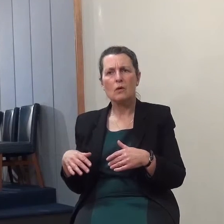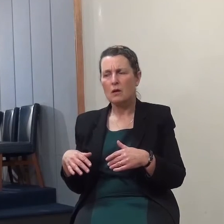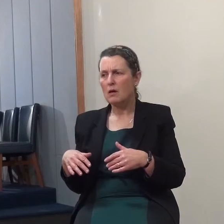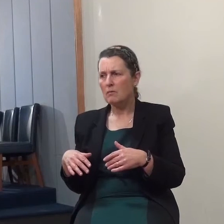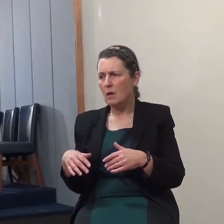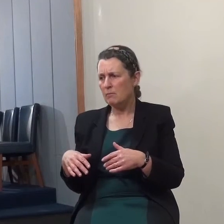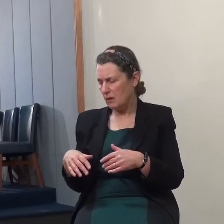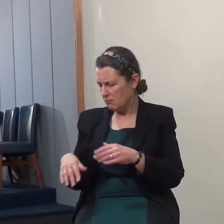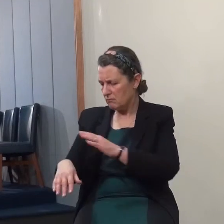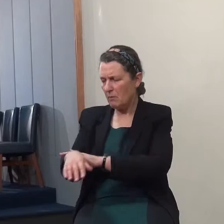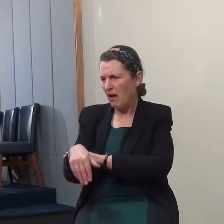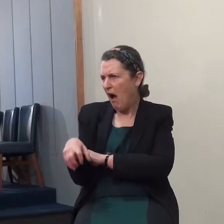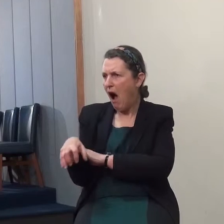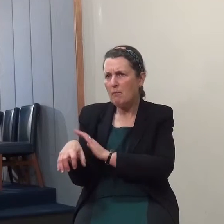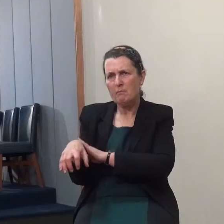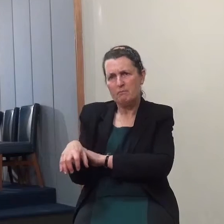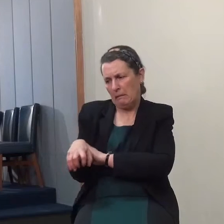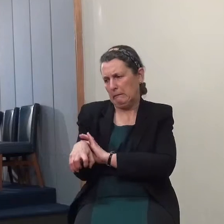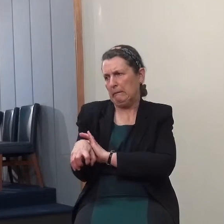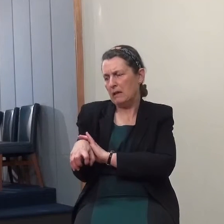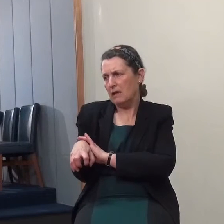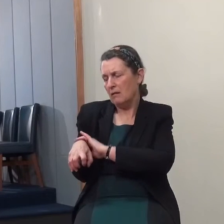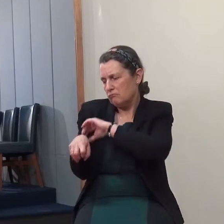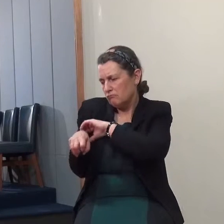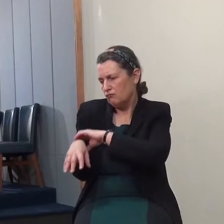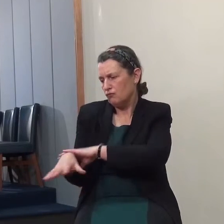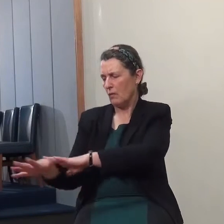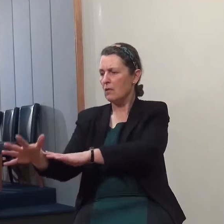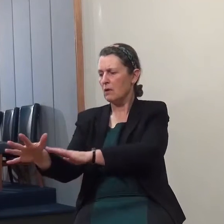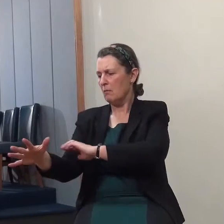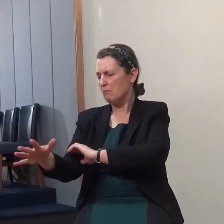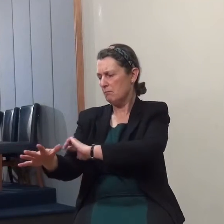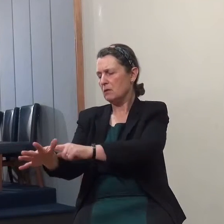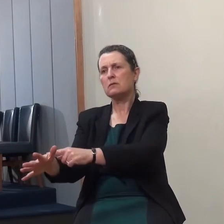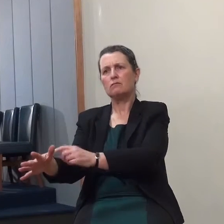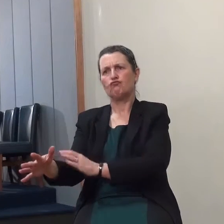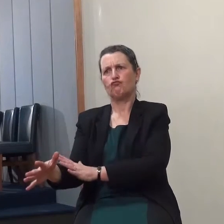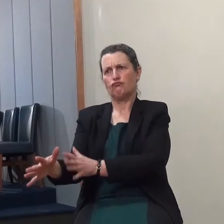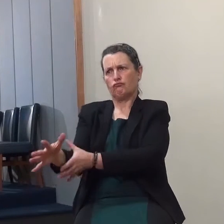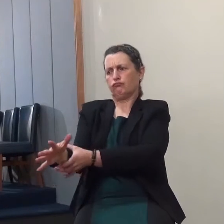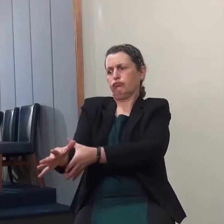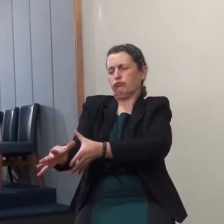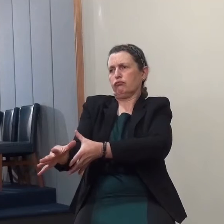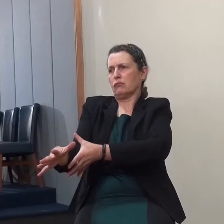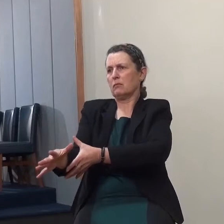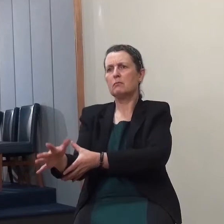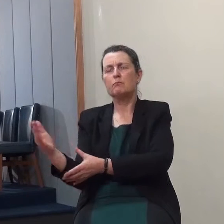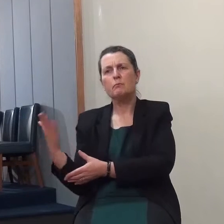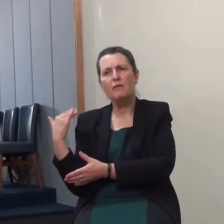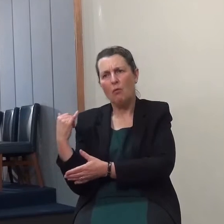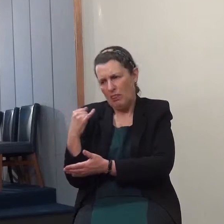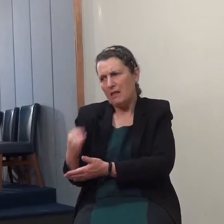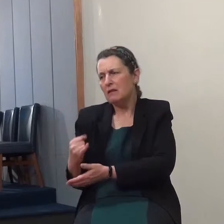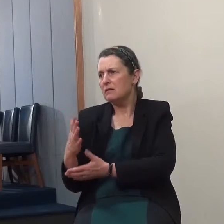virtually rebuilt in split moments before their eyes, and all manner of disease